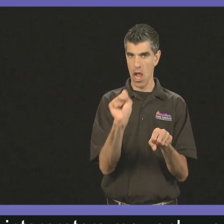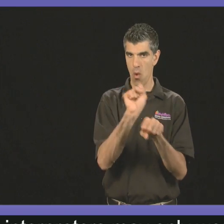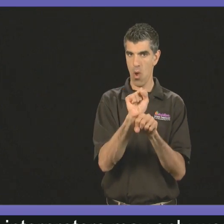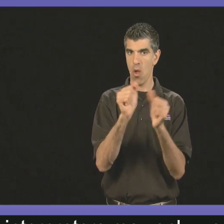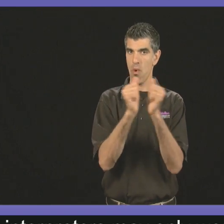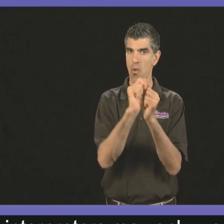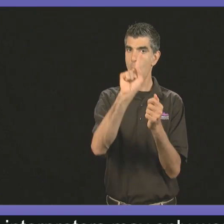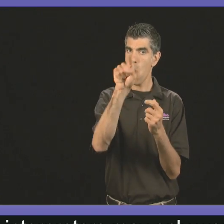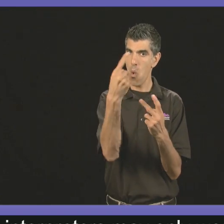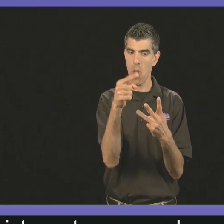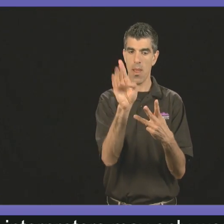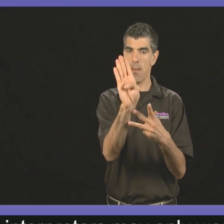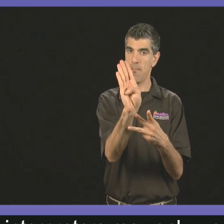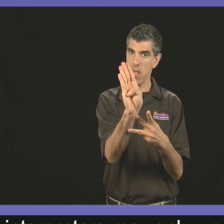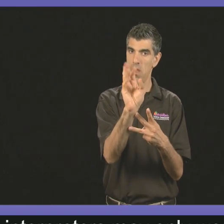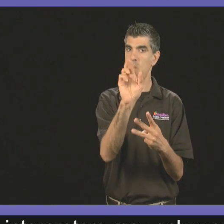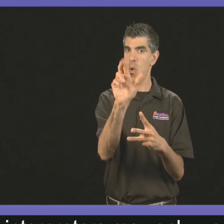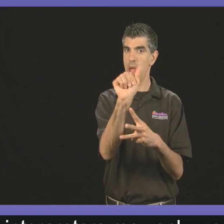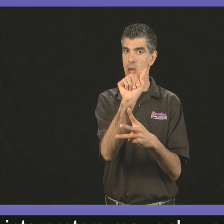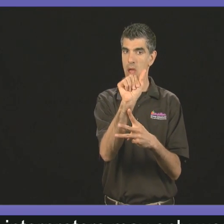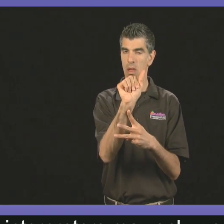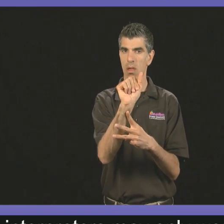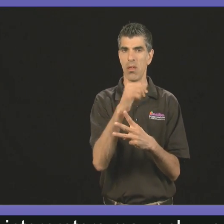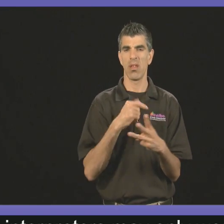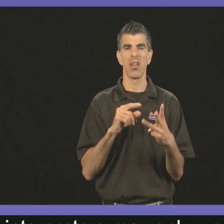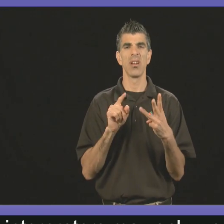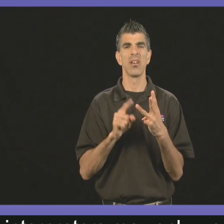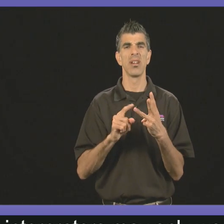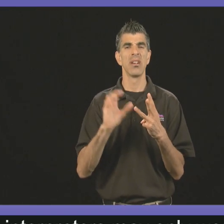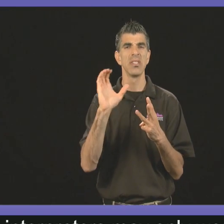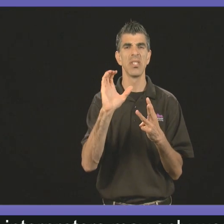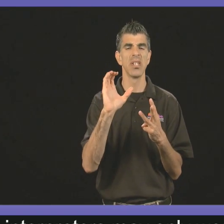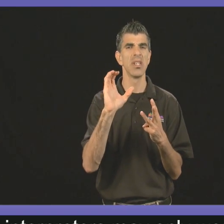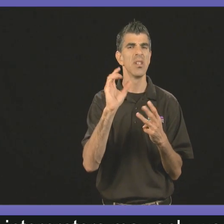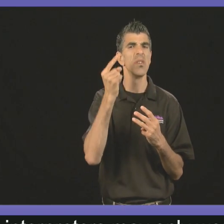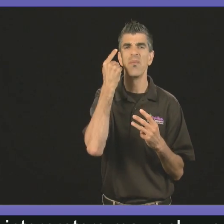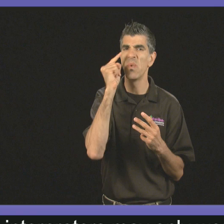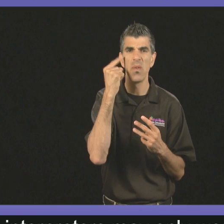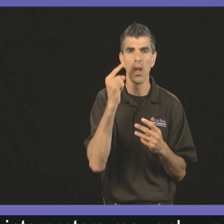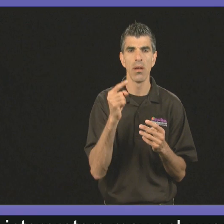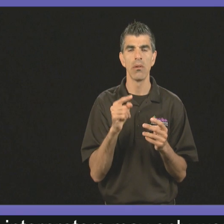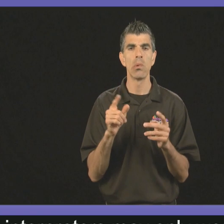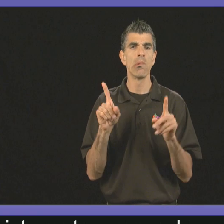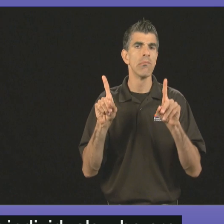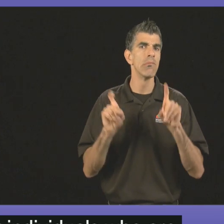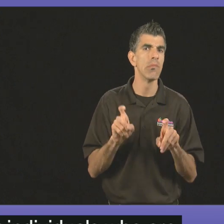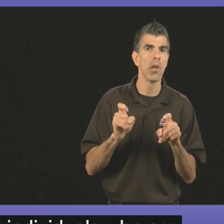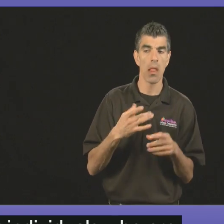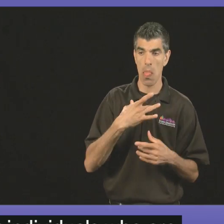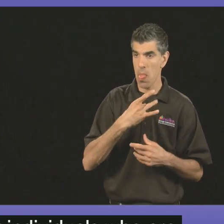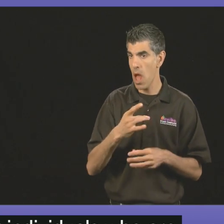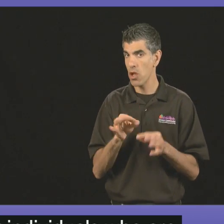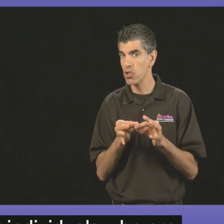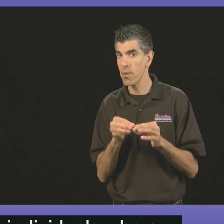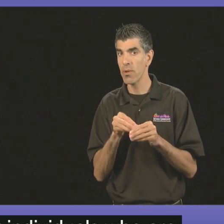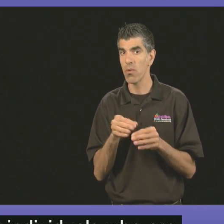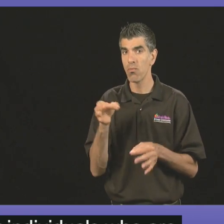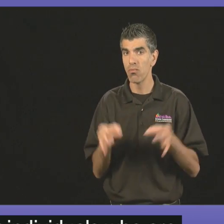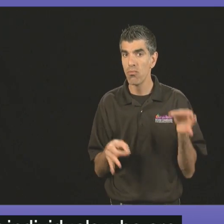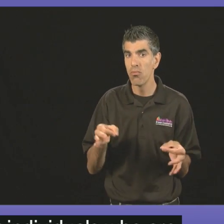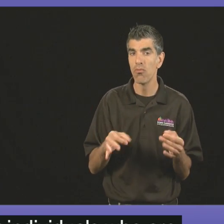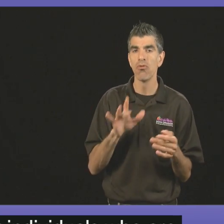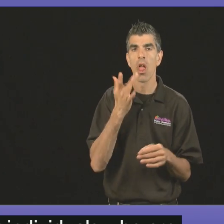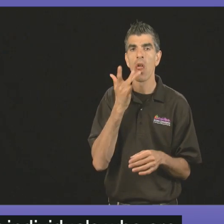C legal interpreters may only work with an A or B legal licensed interpreter. Class C is for individuals